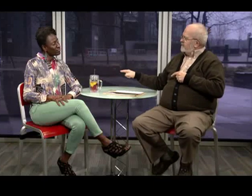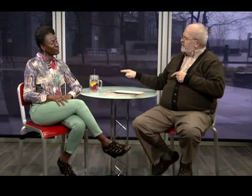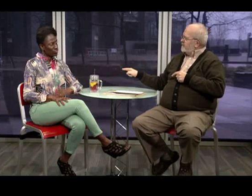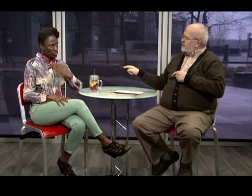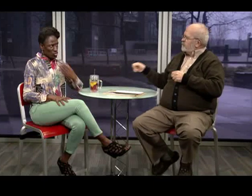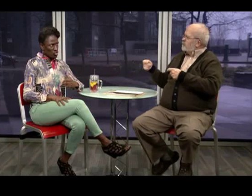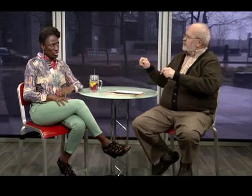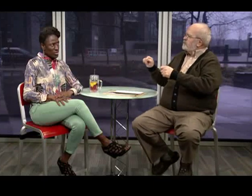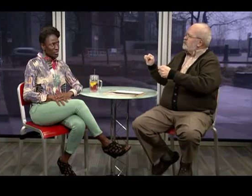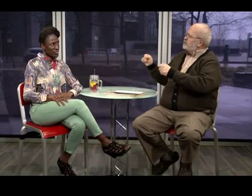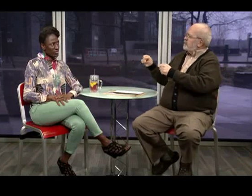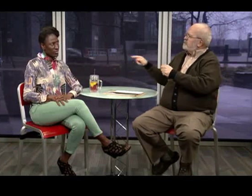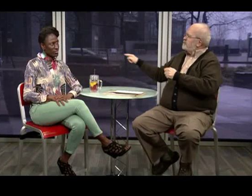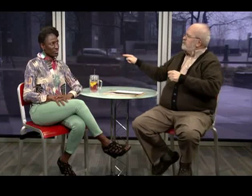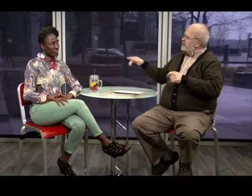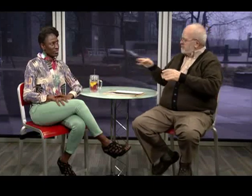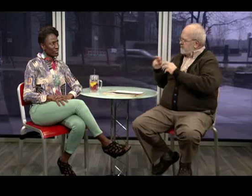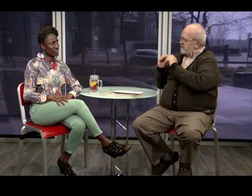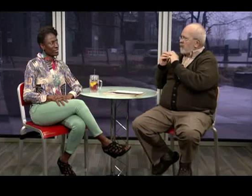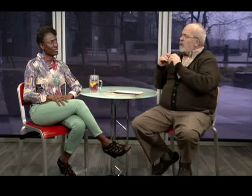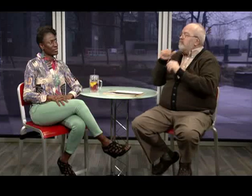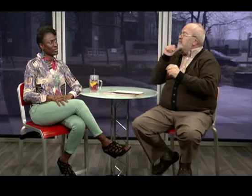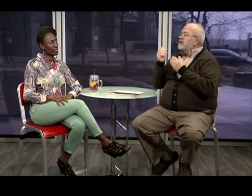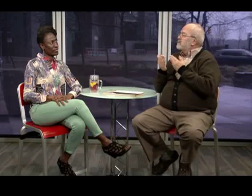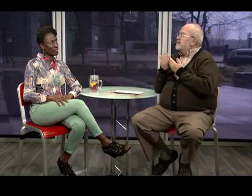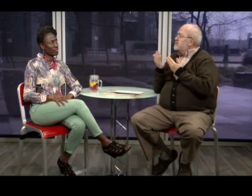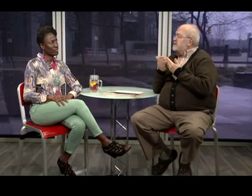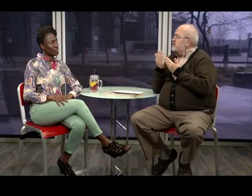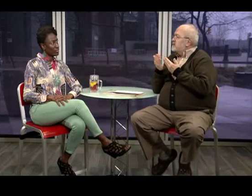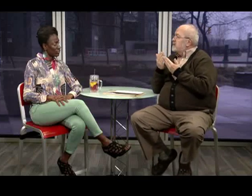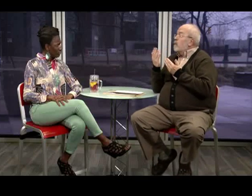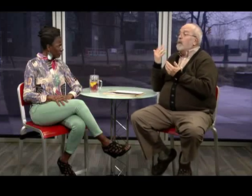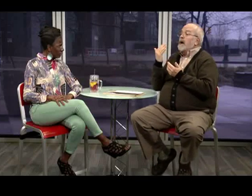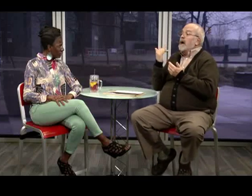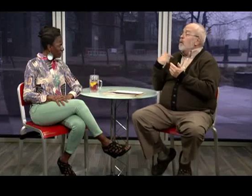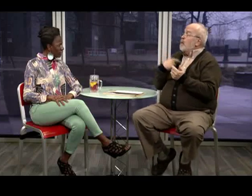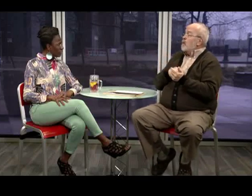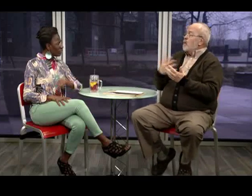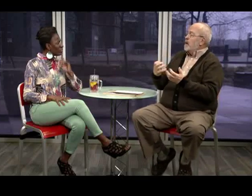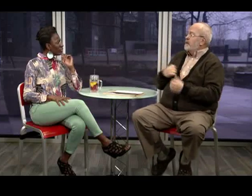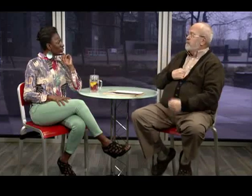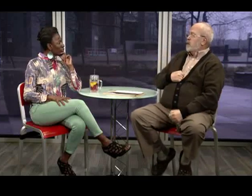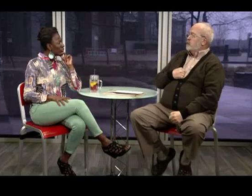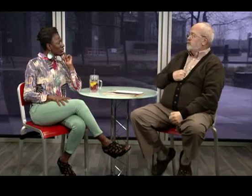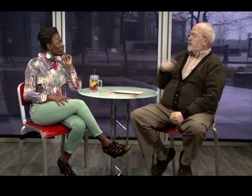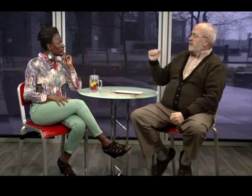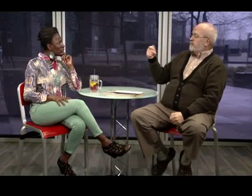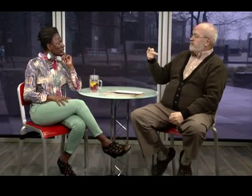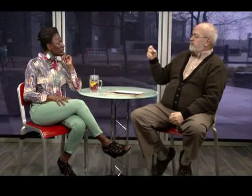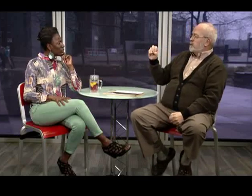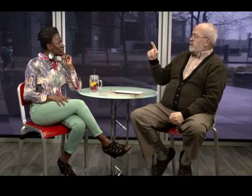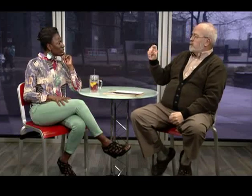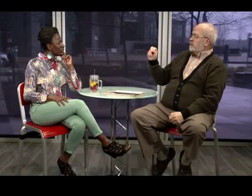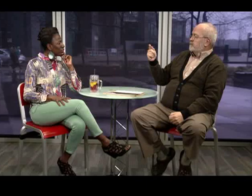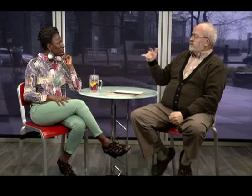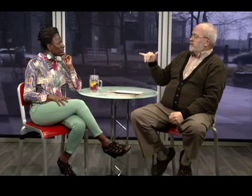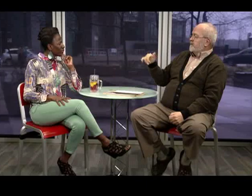on ICED's part to try and change their perceptions. It wasn't easy. We wanted an apology from